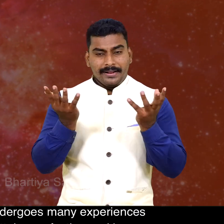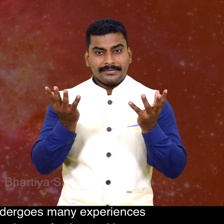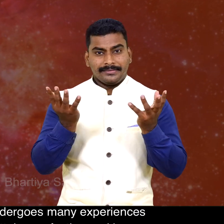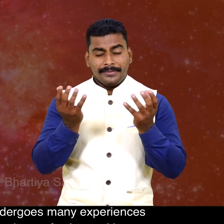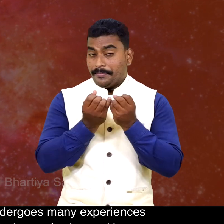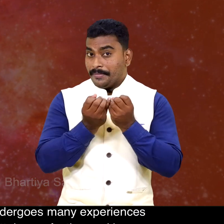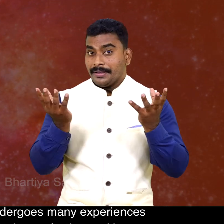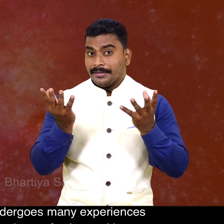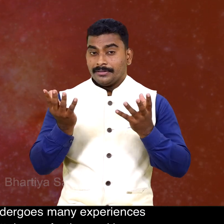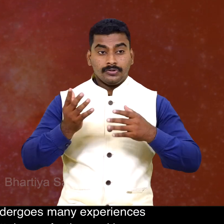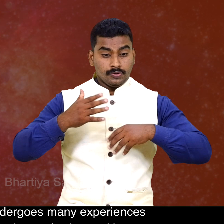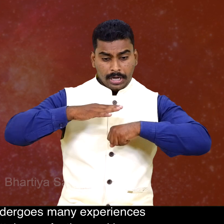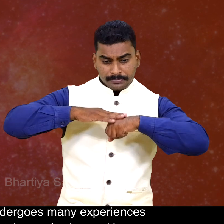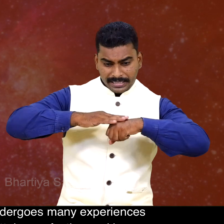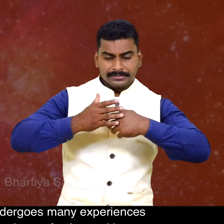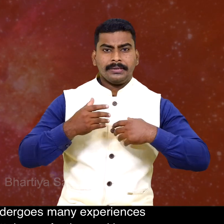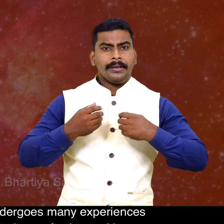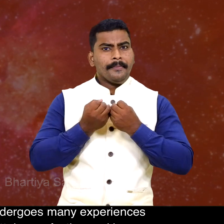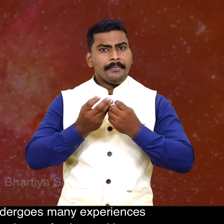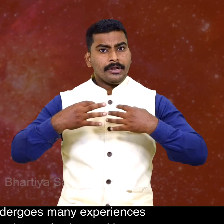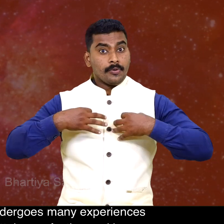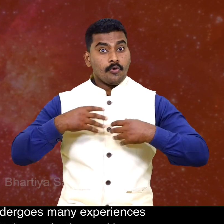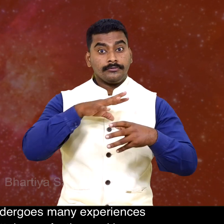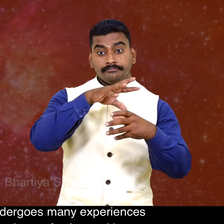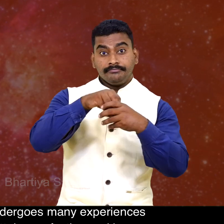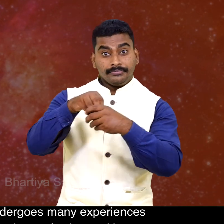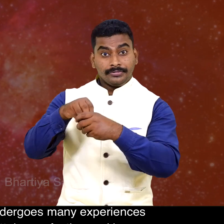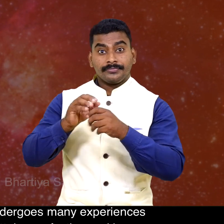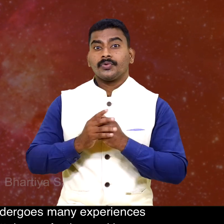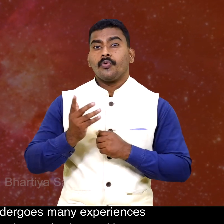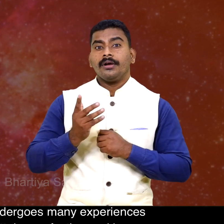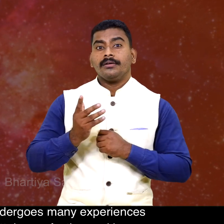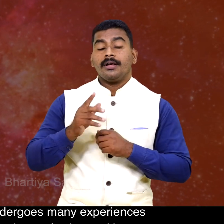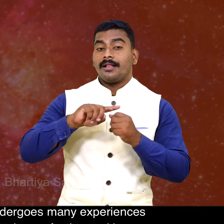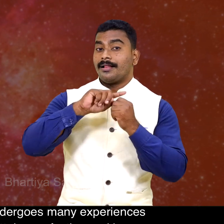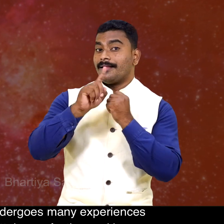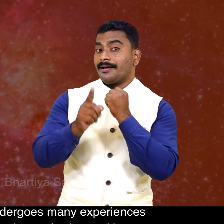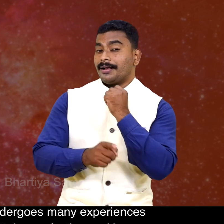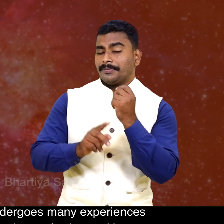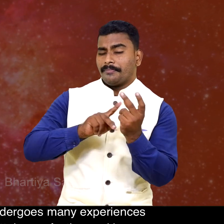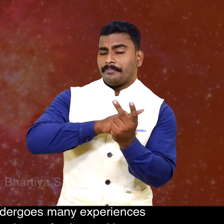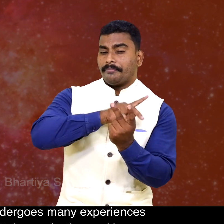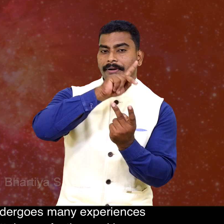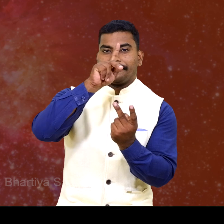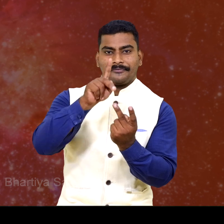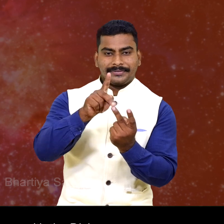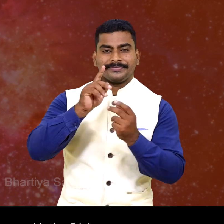many experiences before it attains perfection and becomes one with the